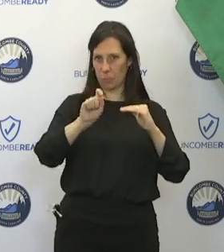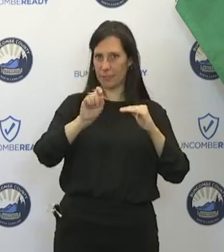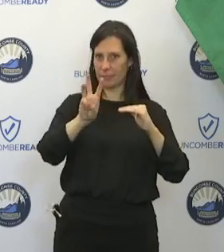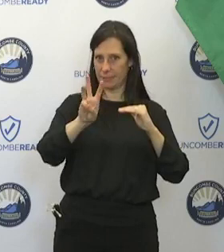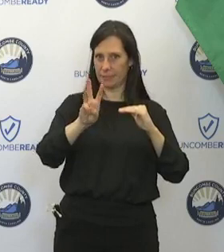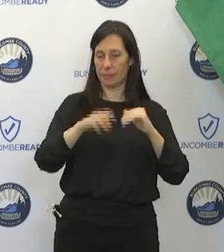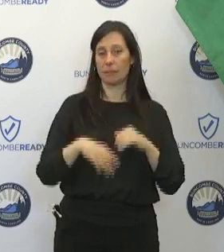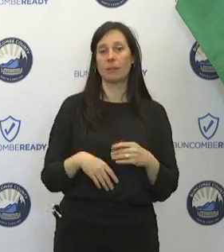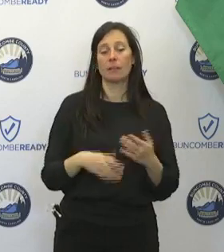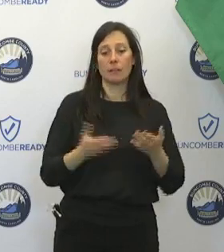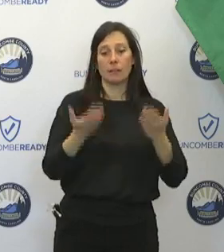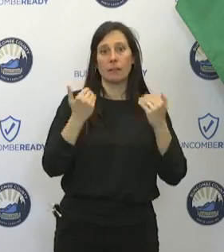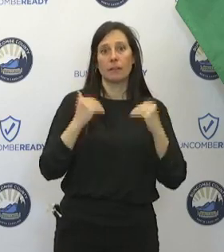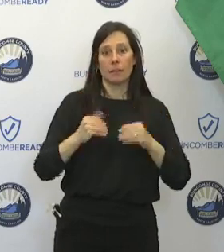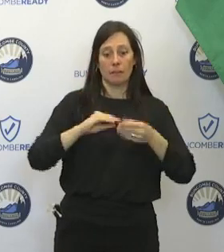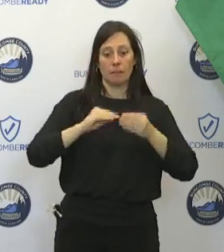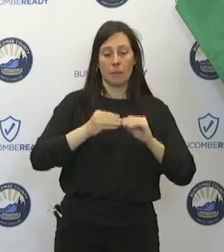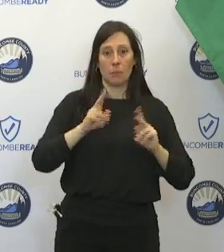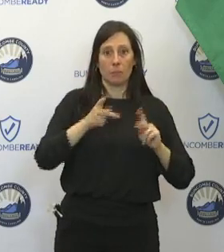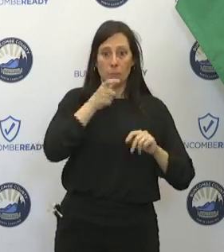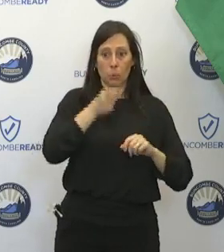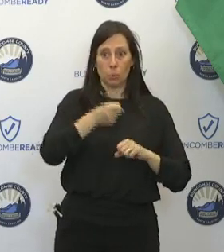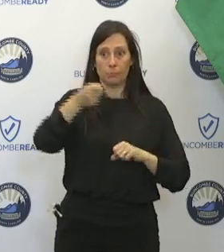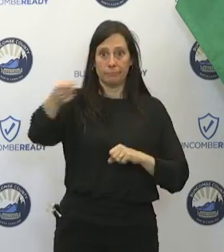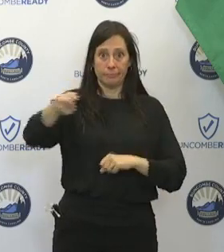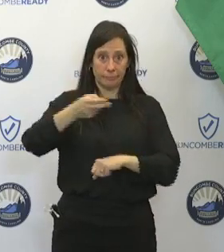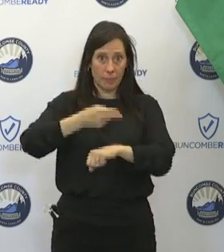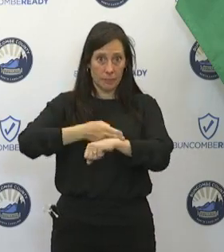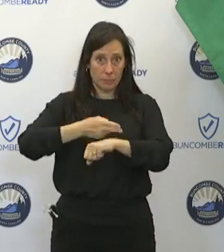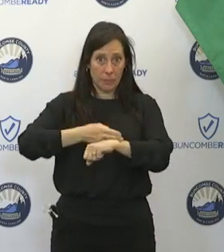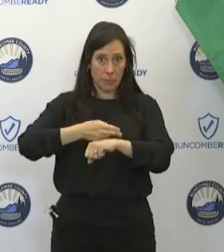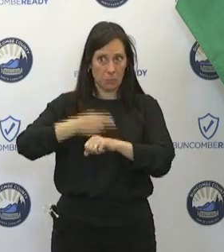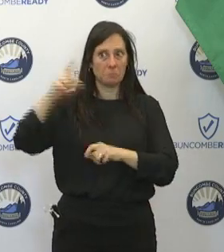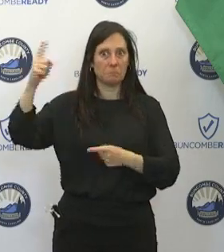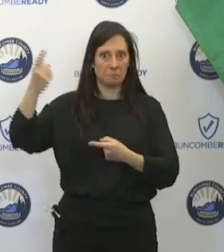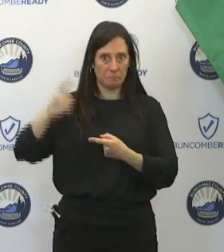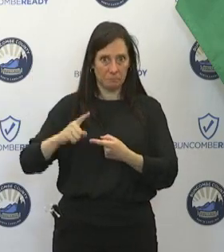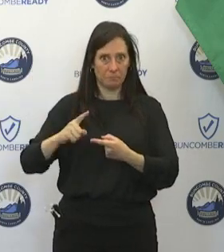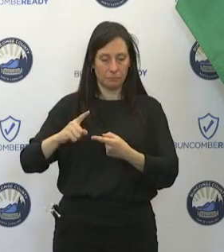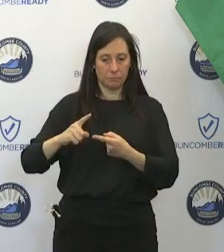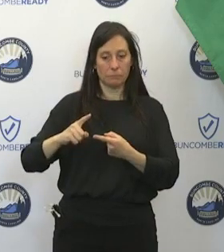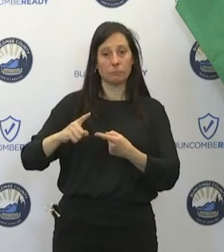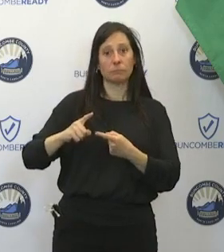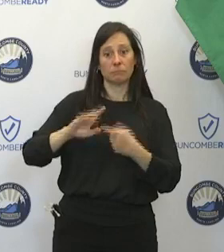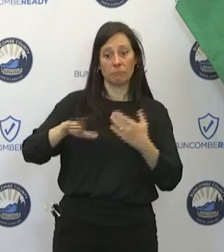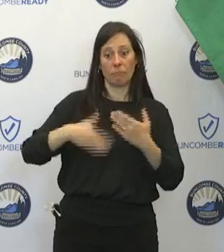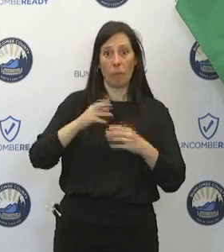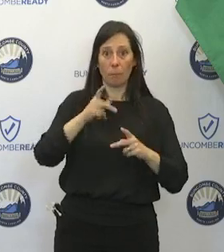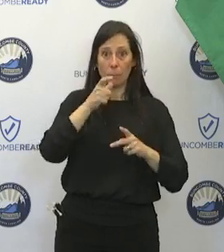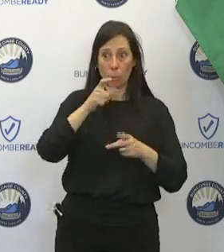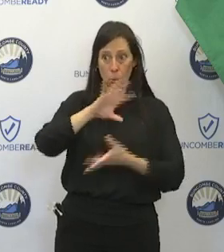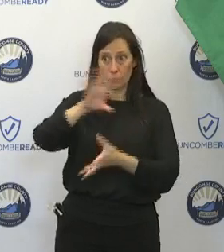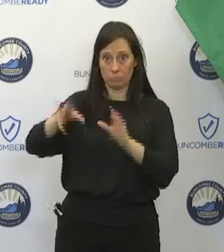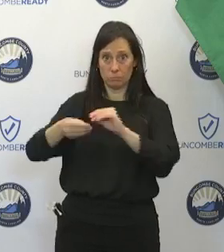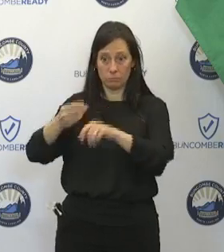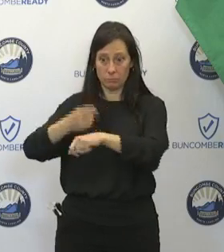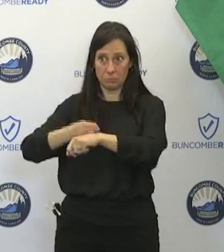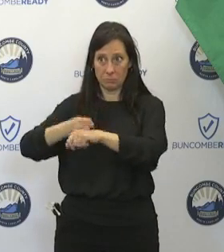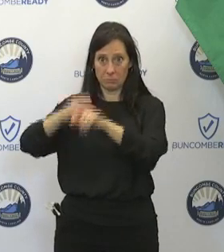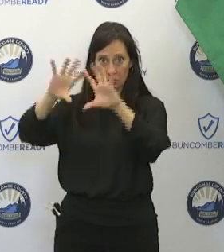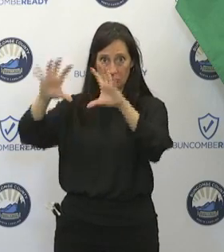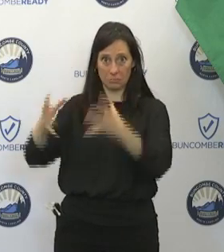Hospitalizations in the region continue to decline. Currently, about 8% of area inpatient beds are occupied with